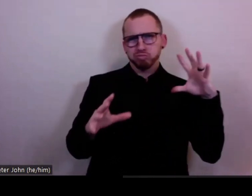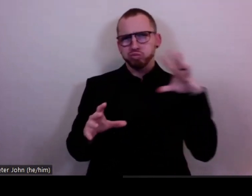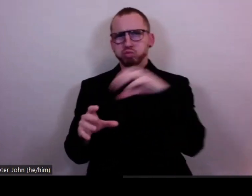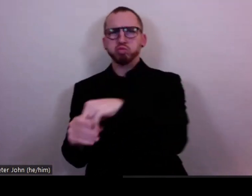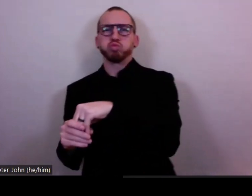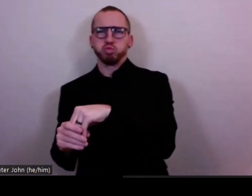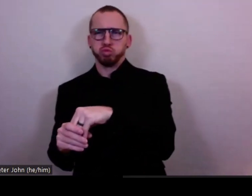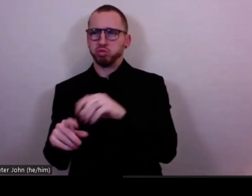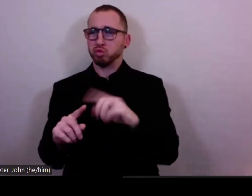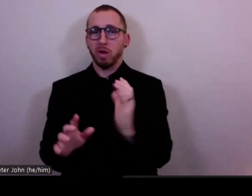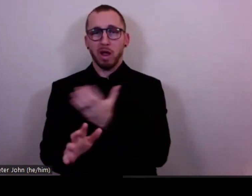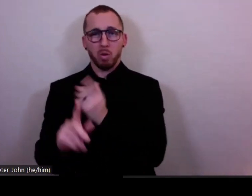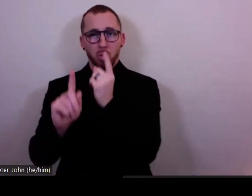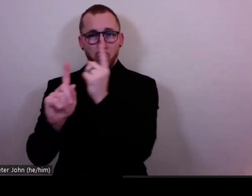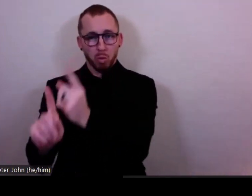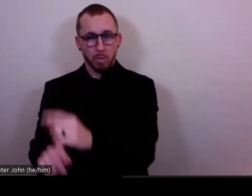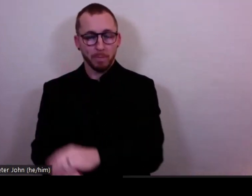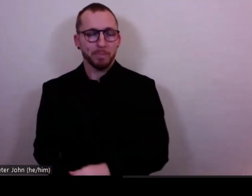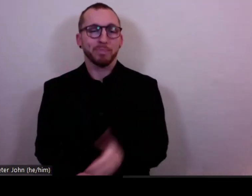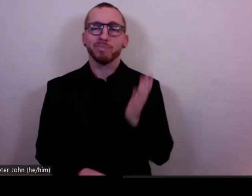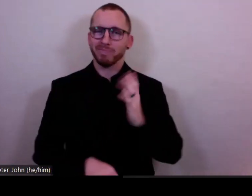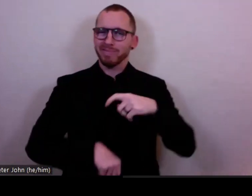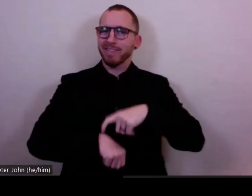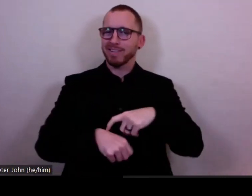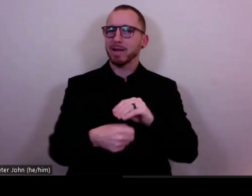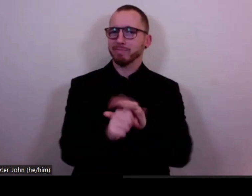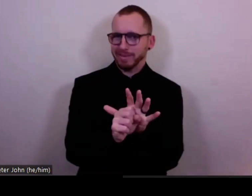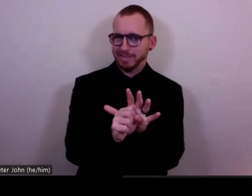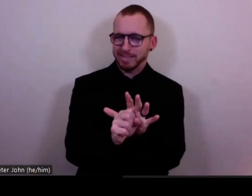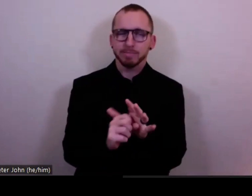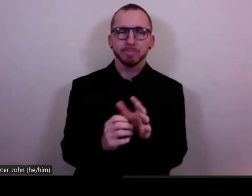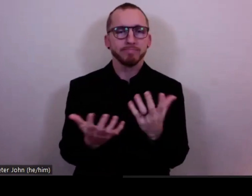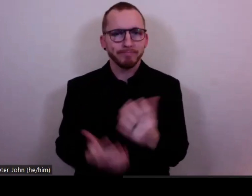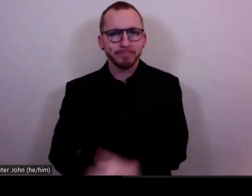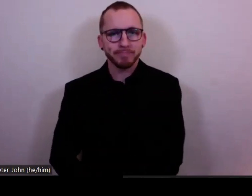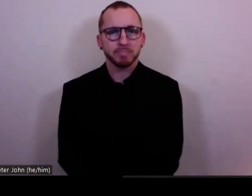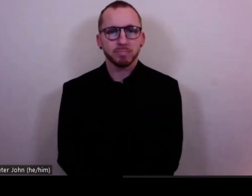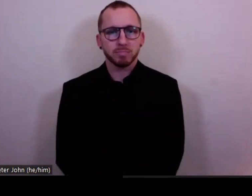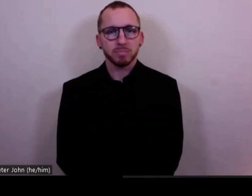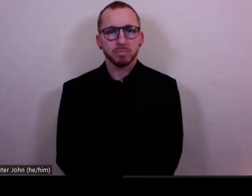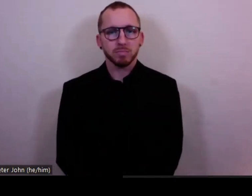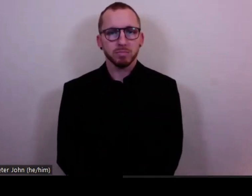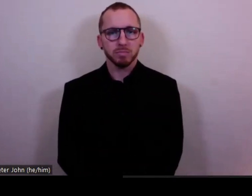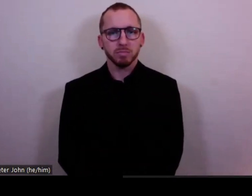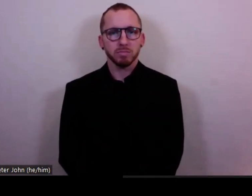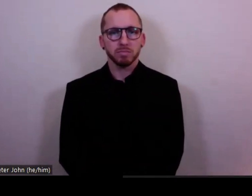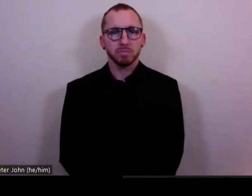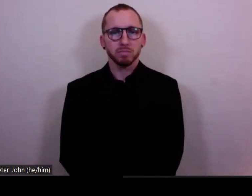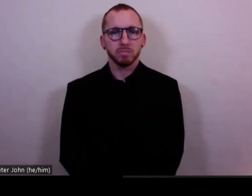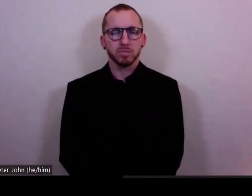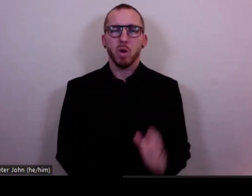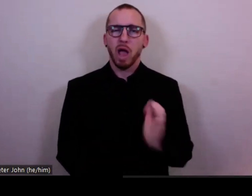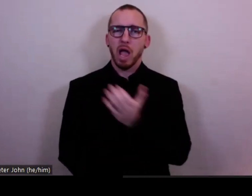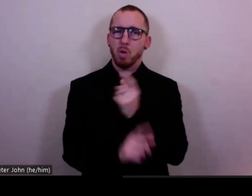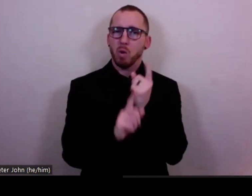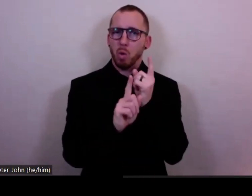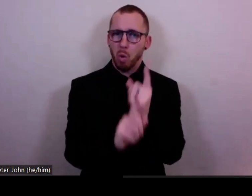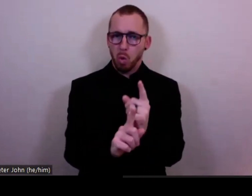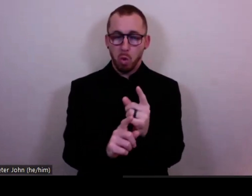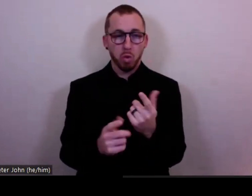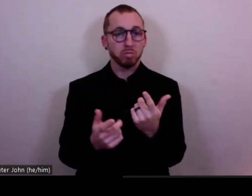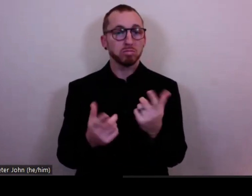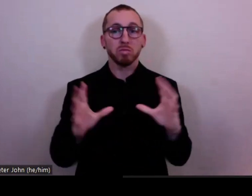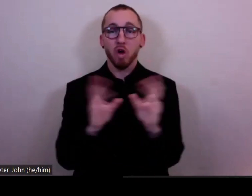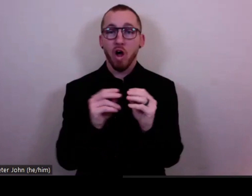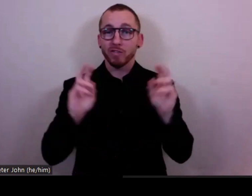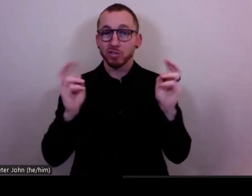navigate during that time of the pandemic. So we try to make sure that this is a relevant, timely,